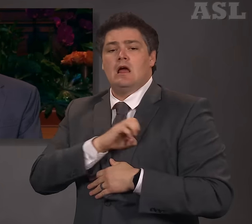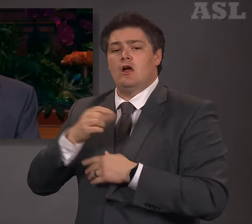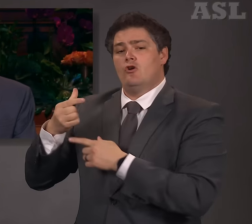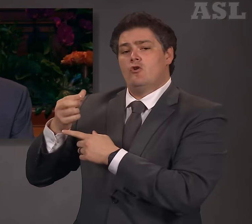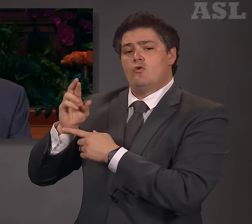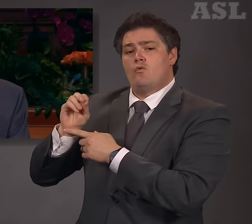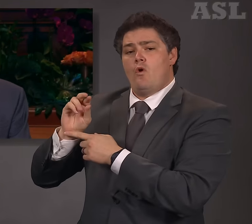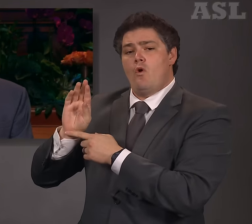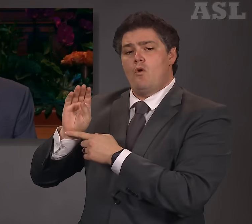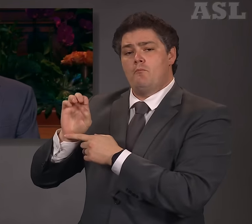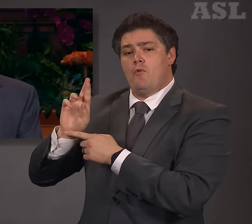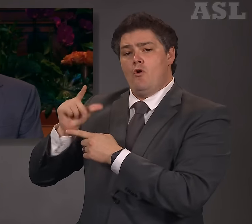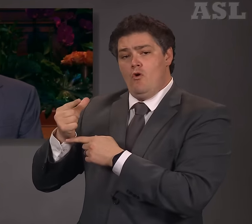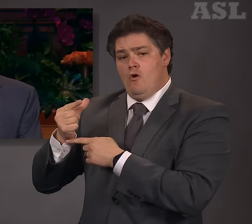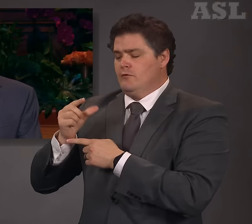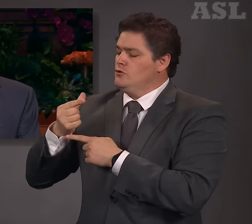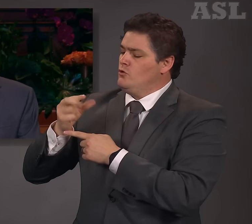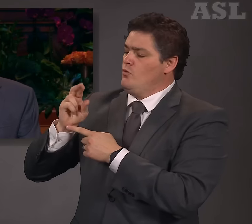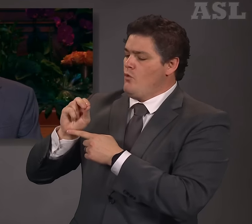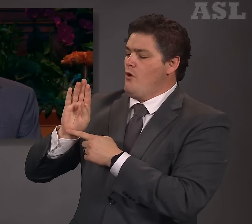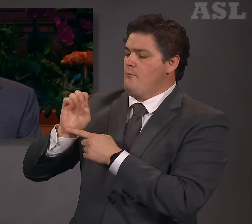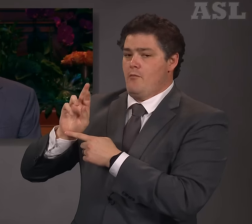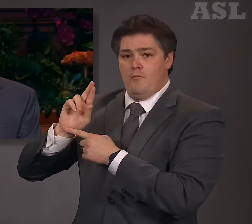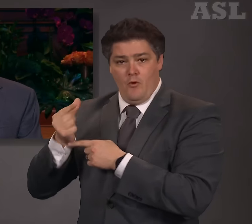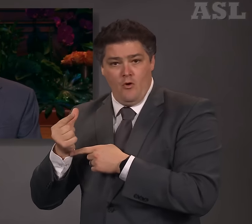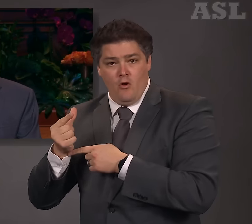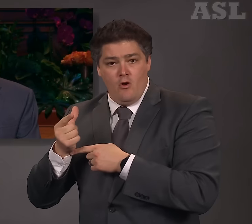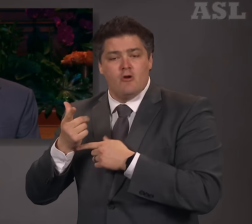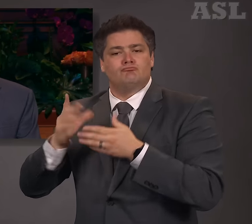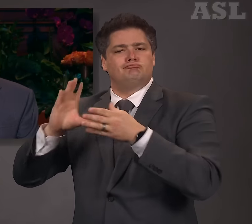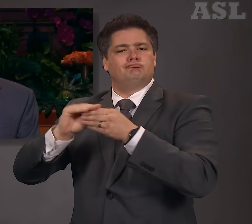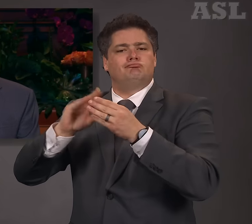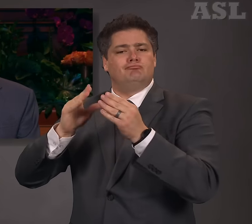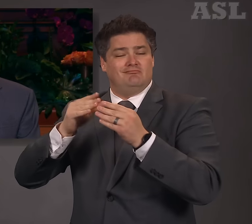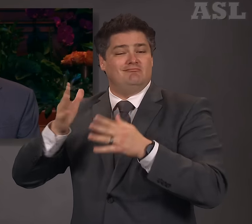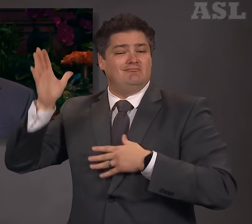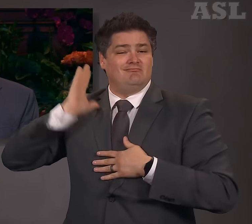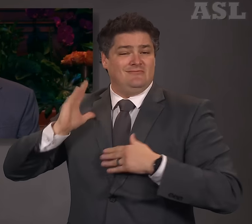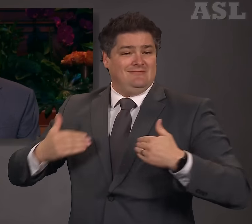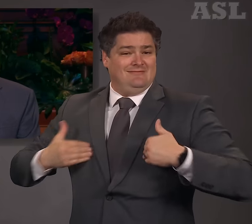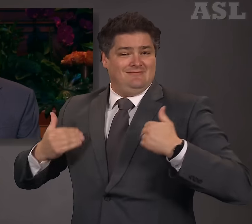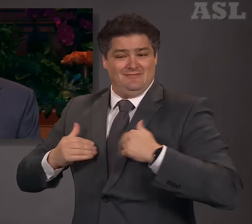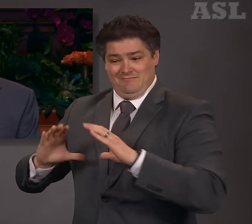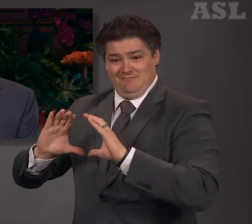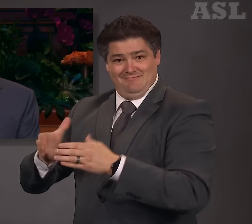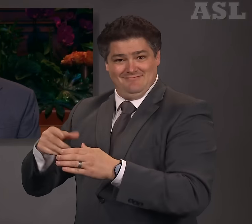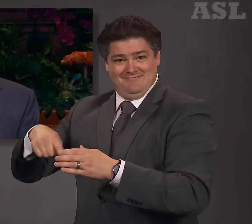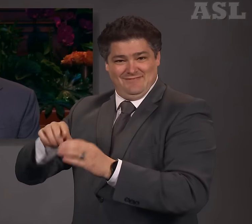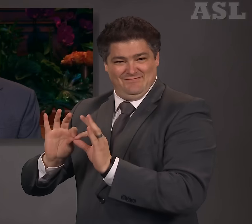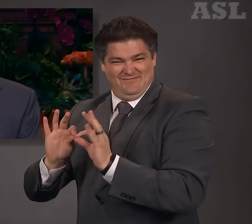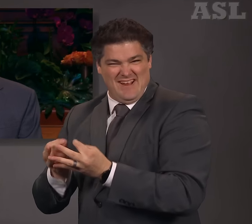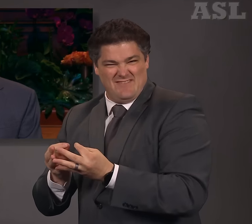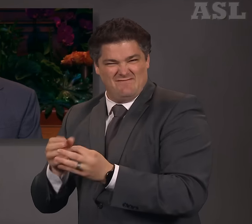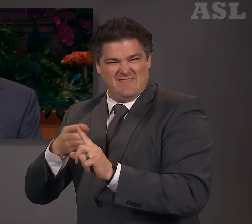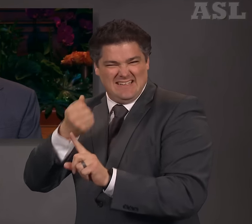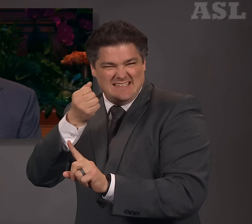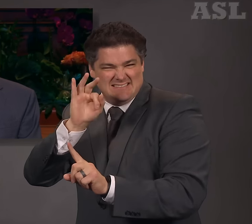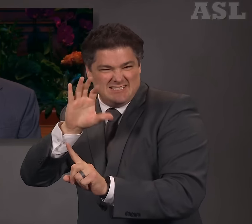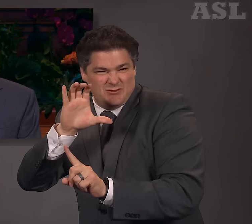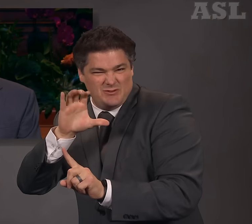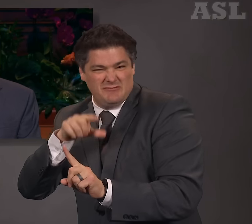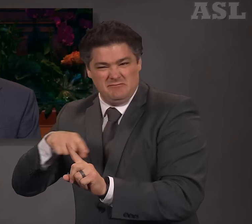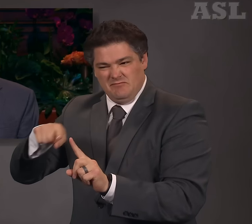Years ago, Elder John H. Groberg related the story of a young family living in a small branch in Hawaii in the